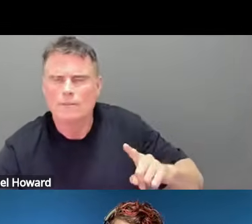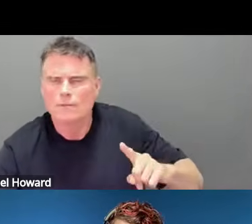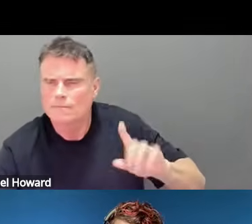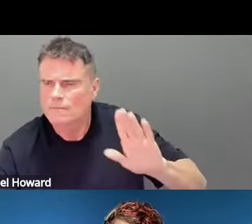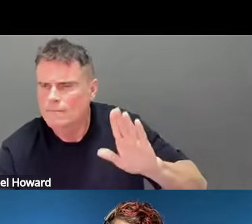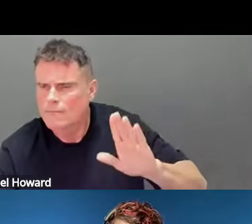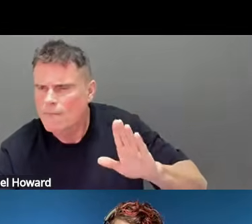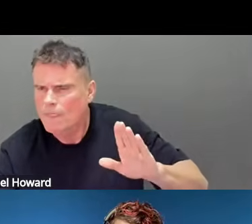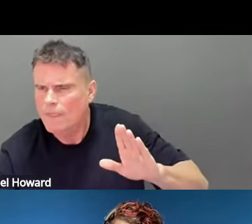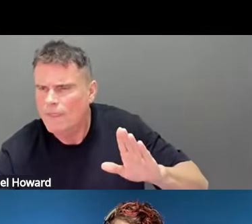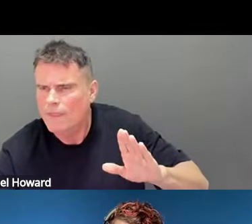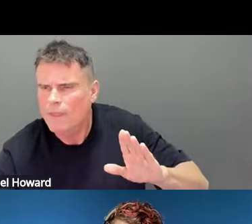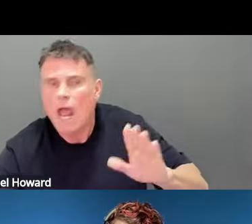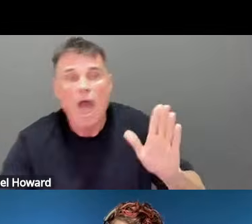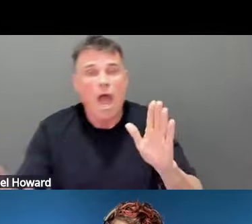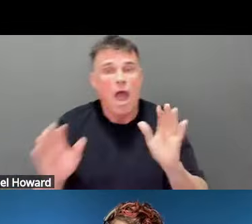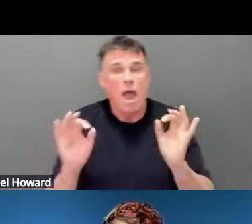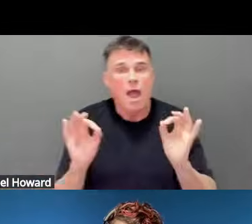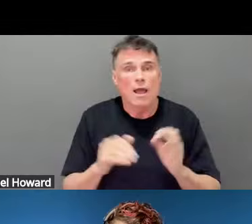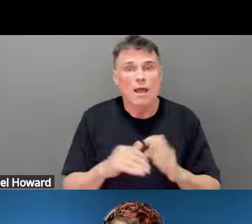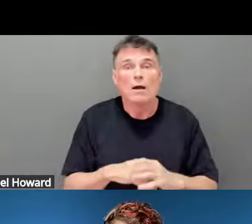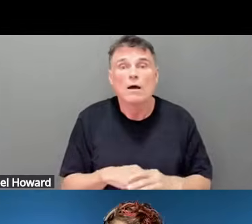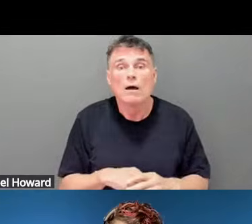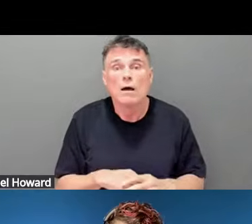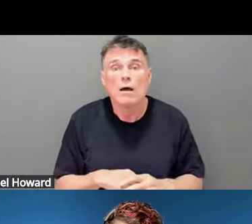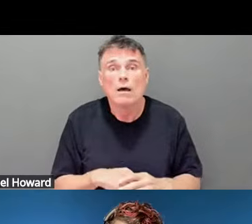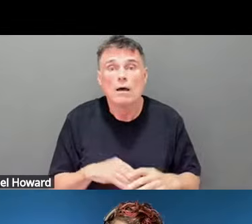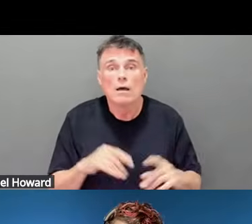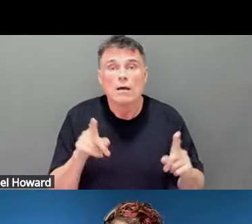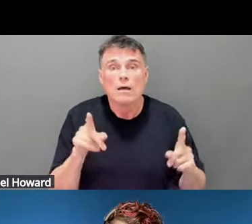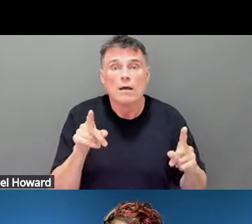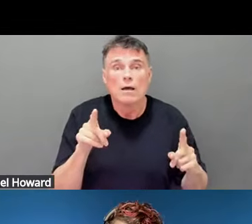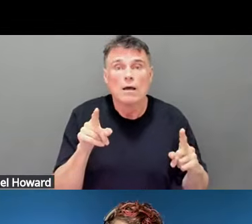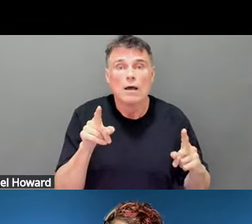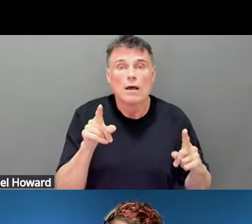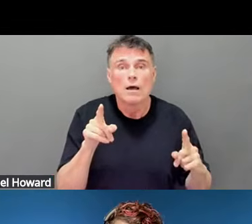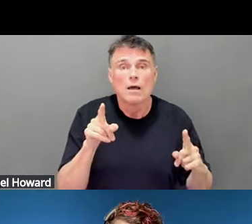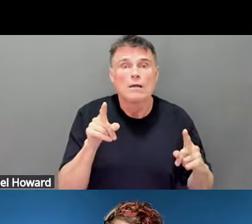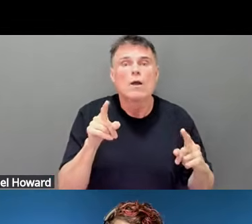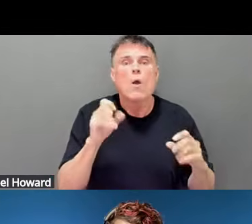interpreters. I thank you for your patience while